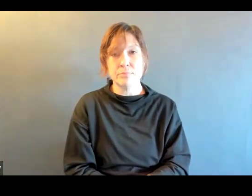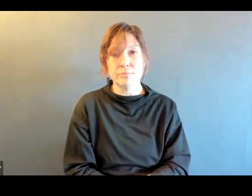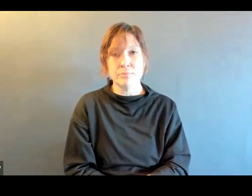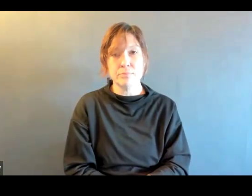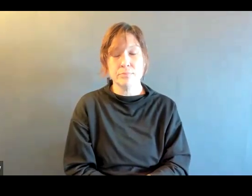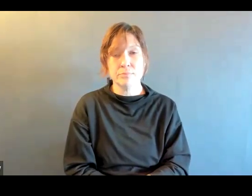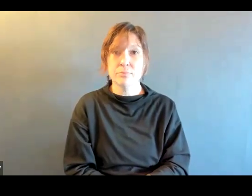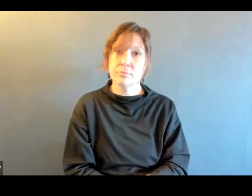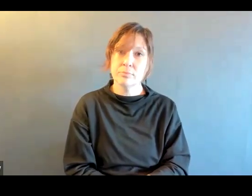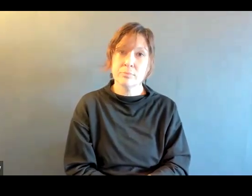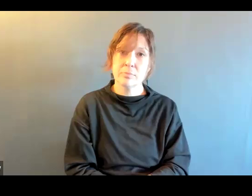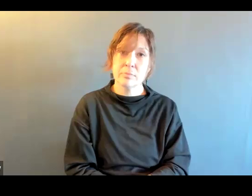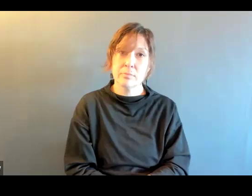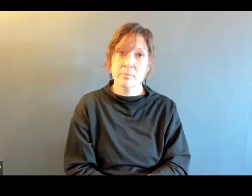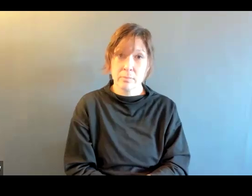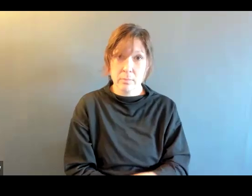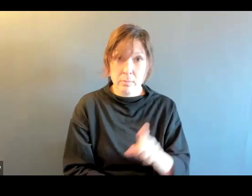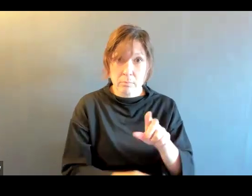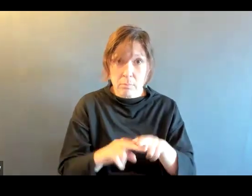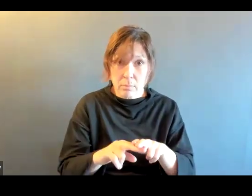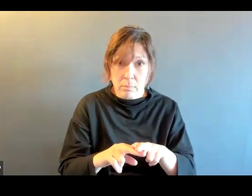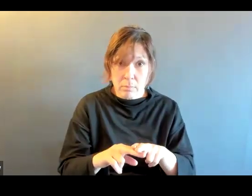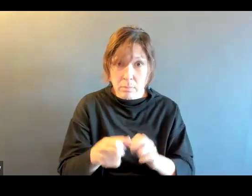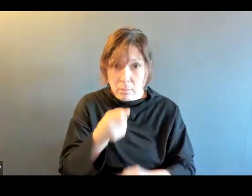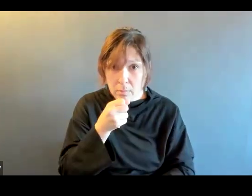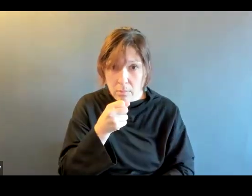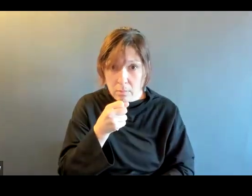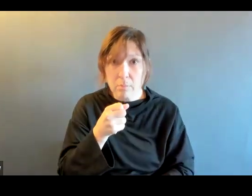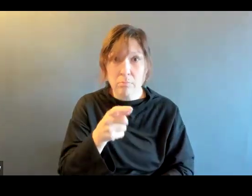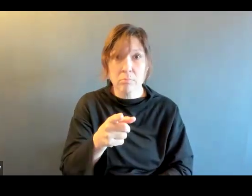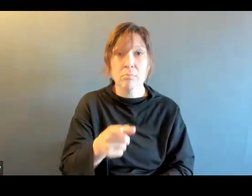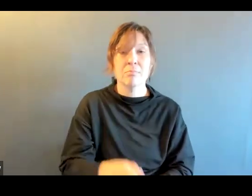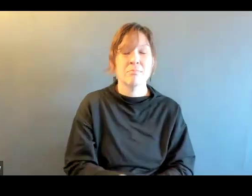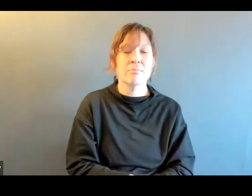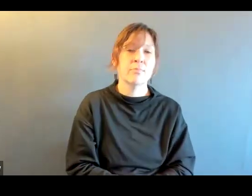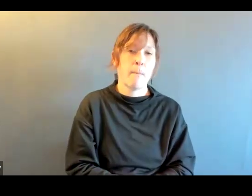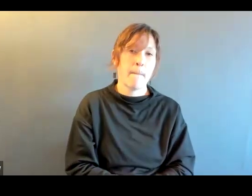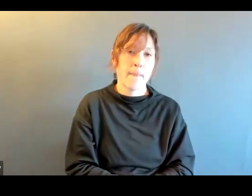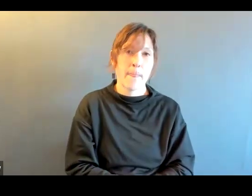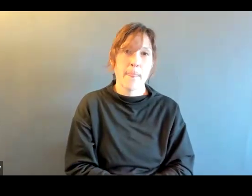Where do I speak? Here? In the middle. The big one, right? Okay.